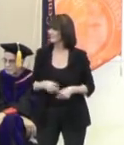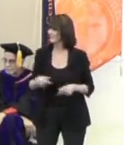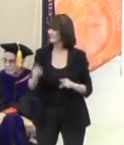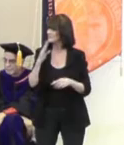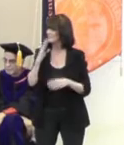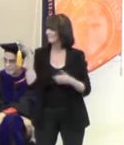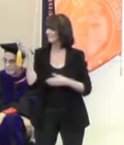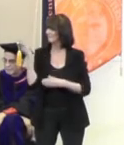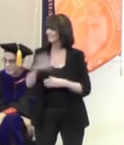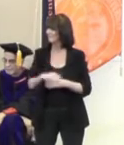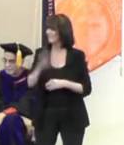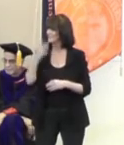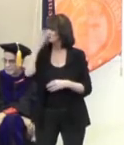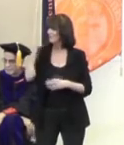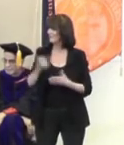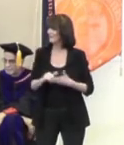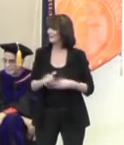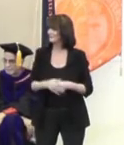mouth. I'll never forget